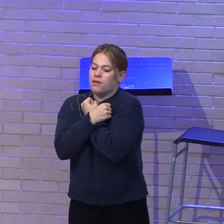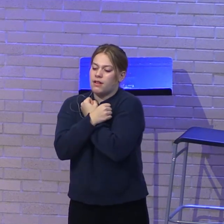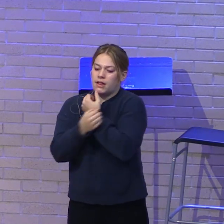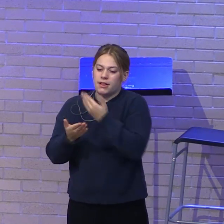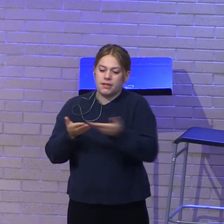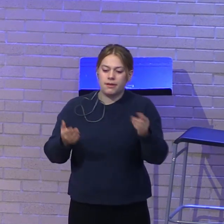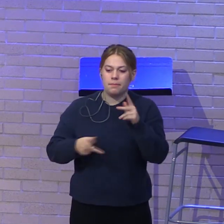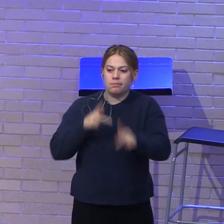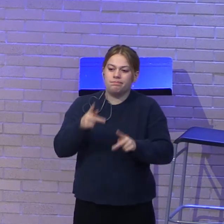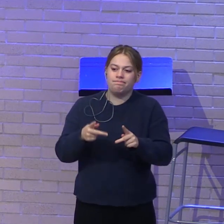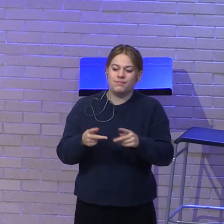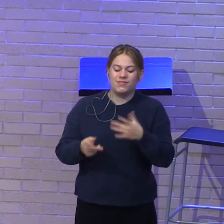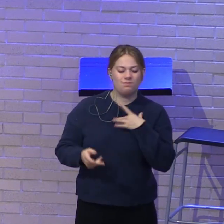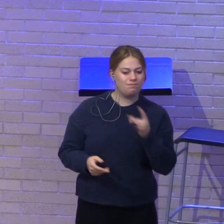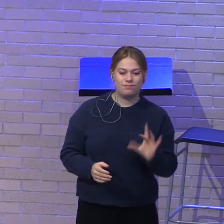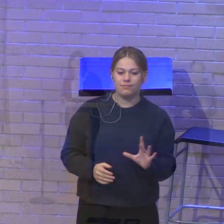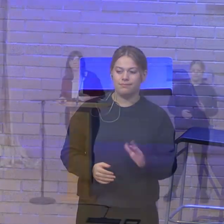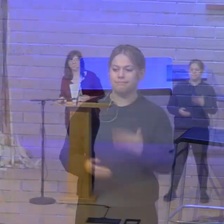Thank you.